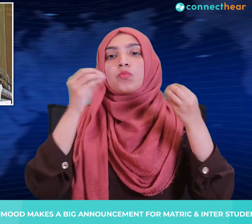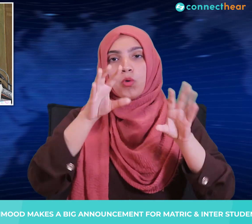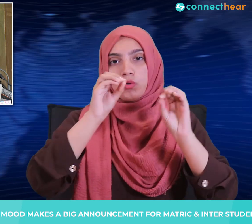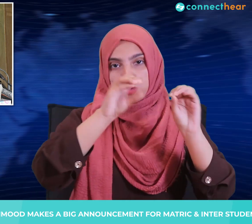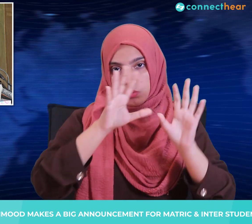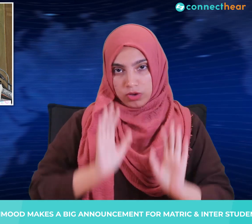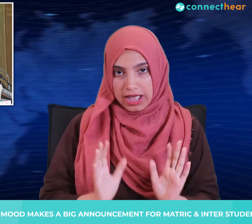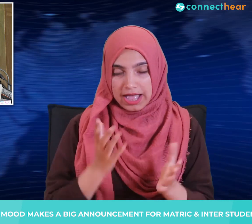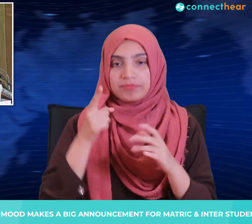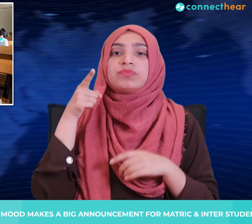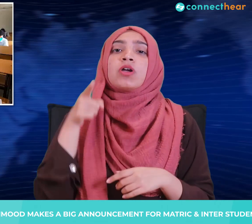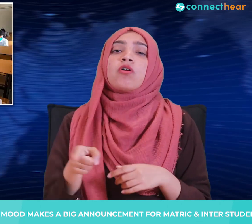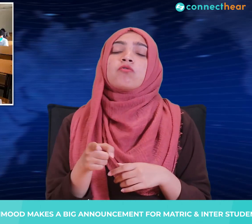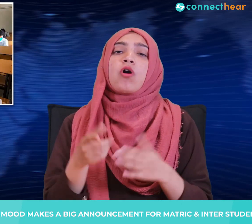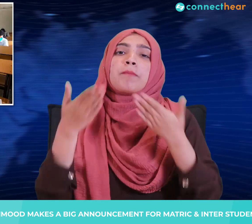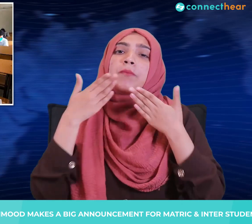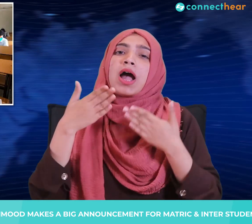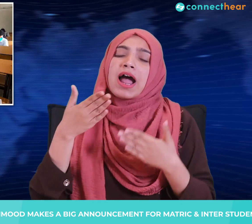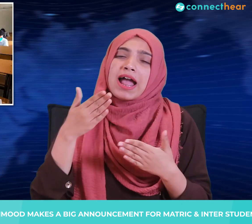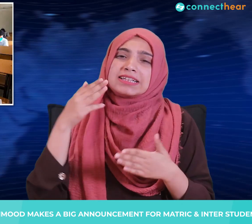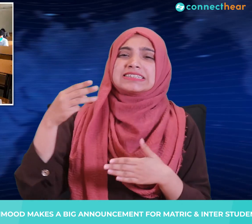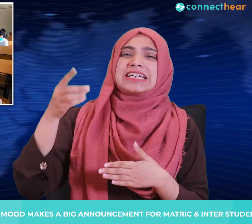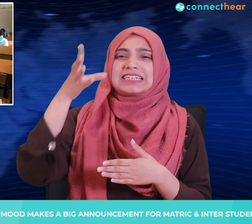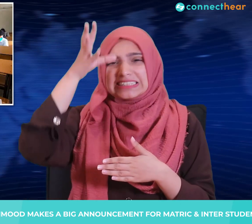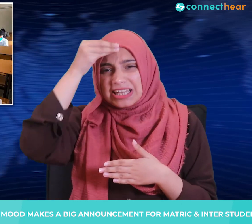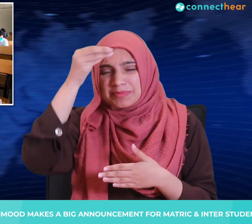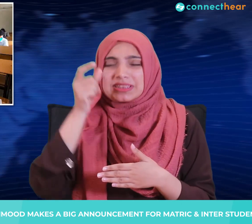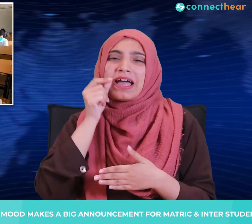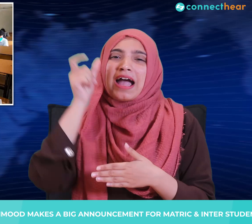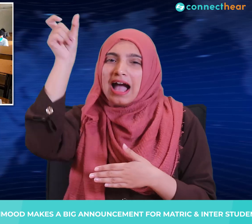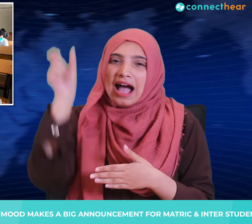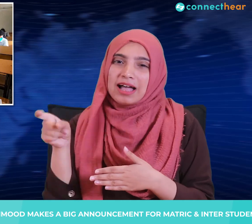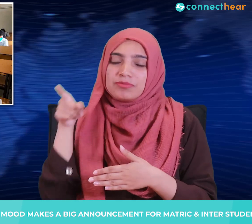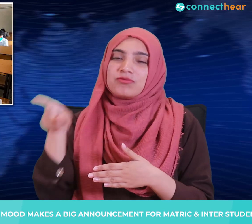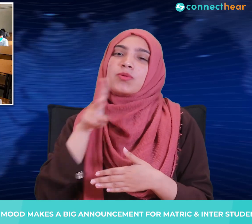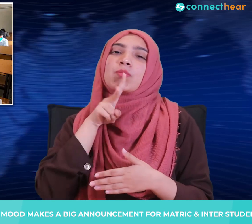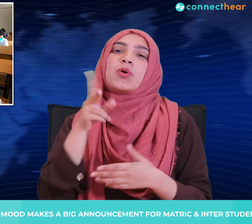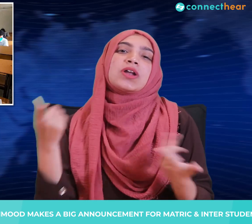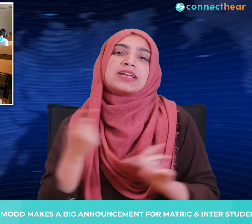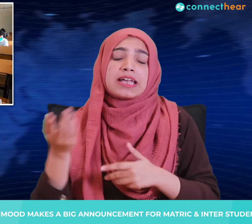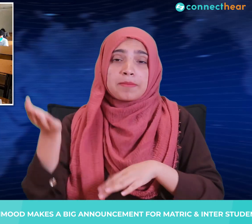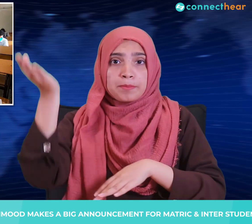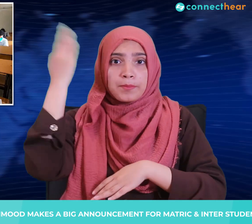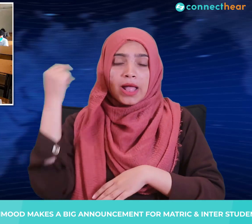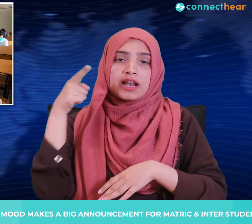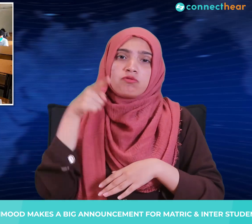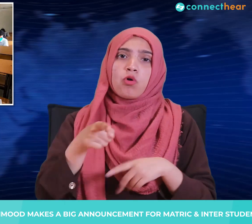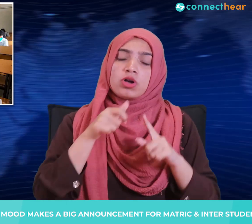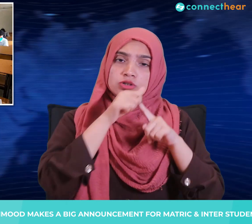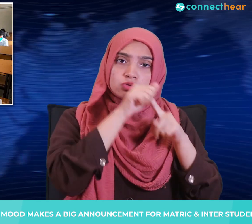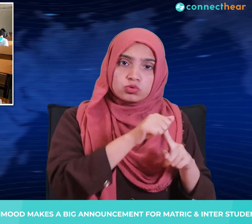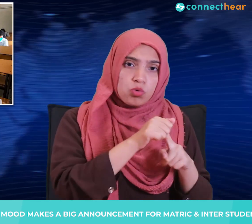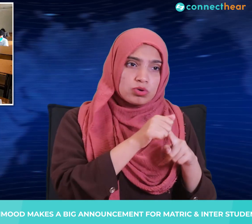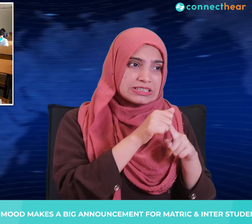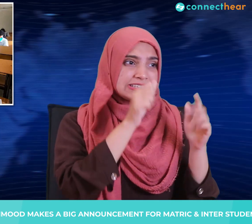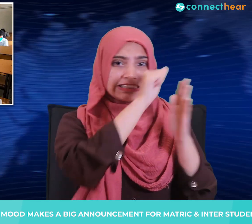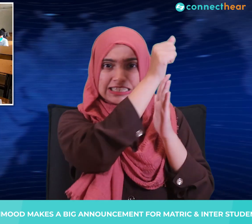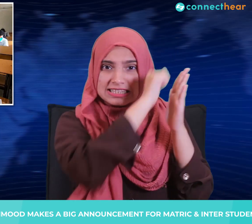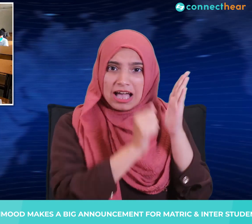Federal Education Minister Shafqat Nehmoud reiterated that there will be no exams for compulsory subjects and students would